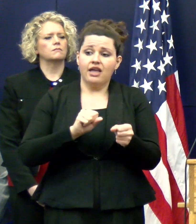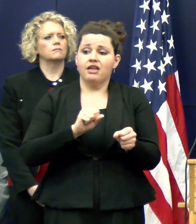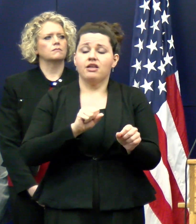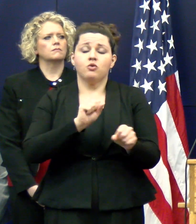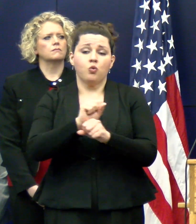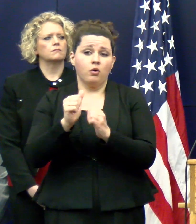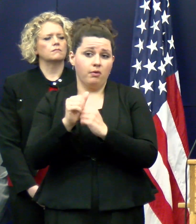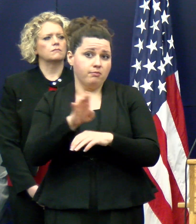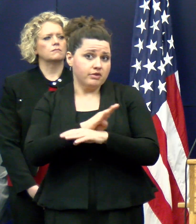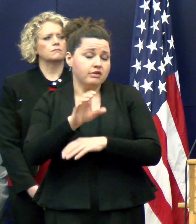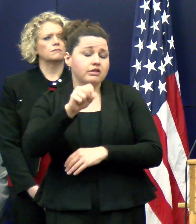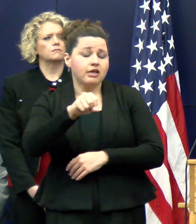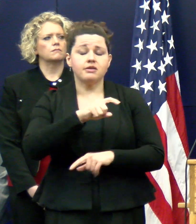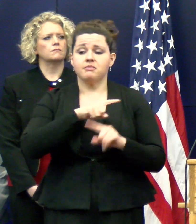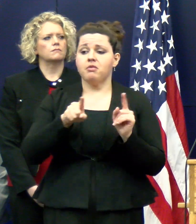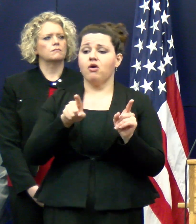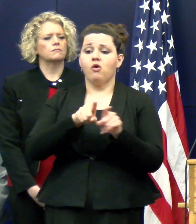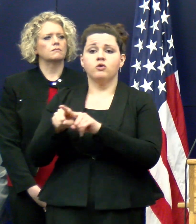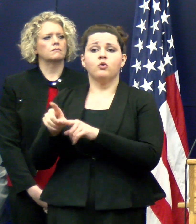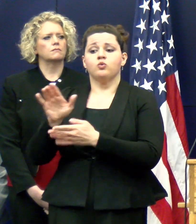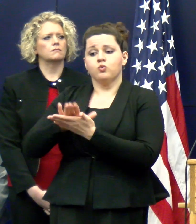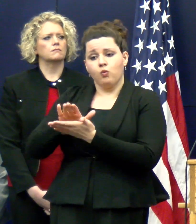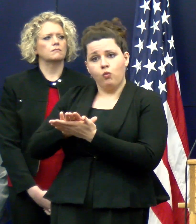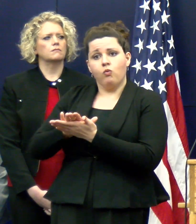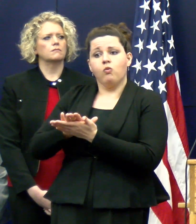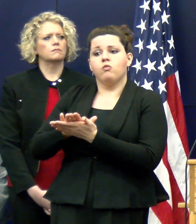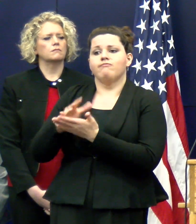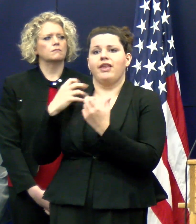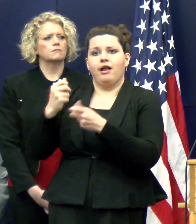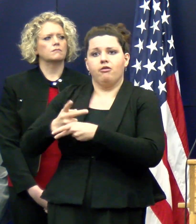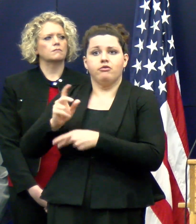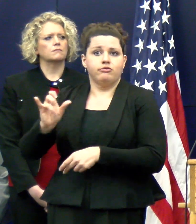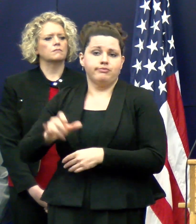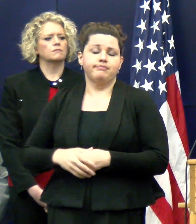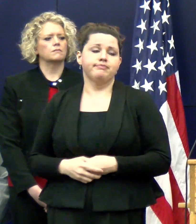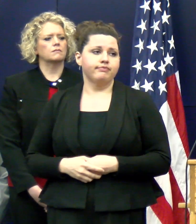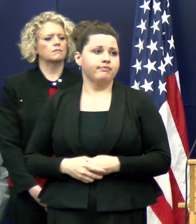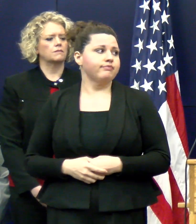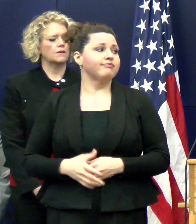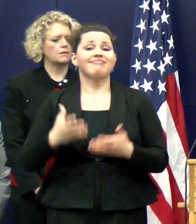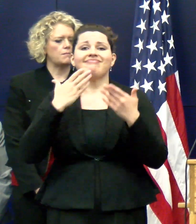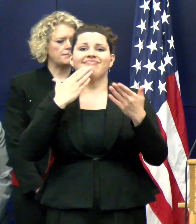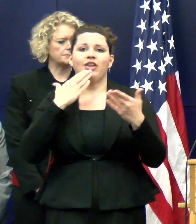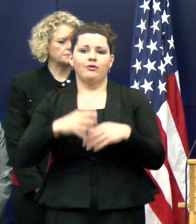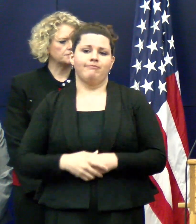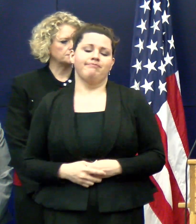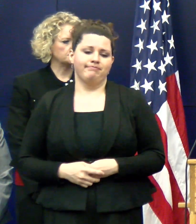businesses but with the schools and healthcare as well. Thanks, everyone.